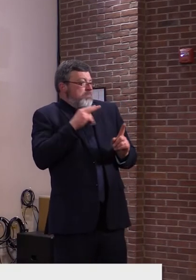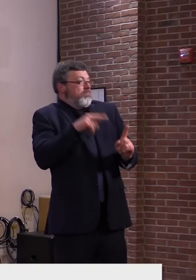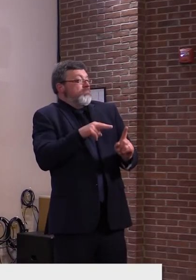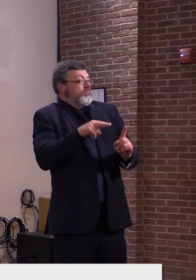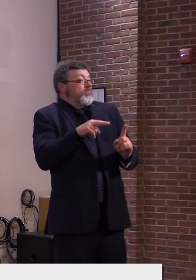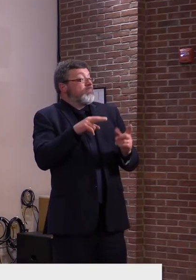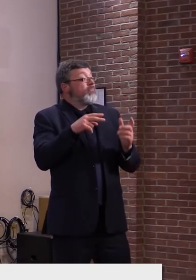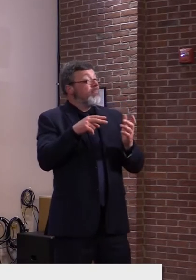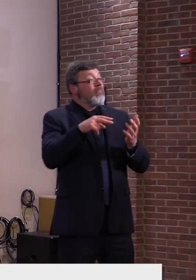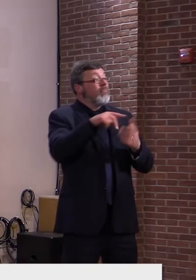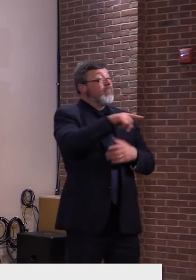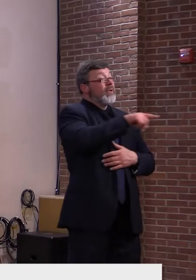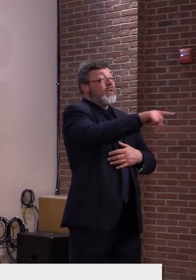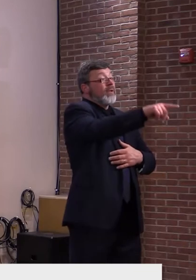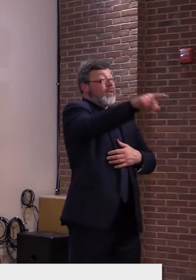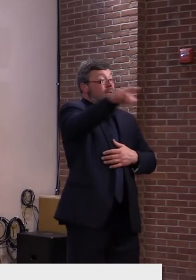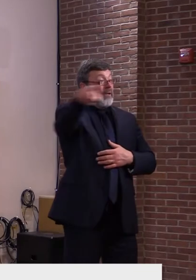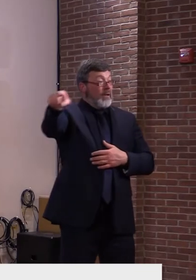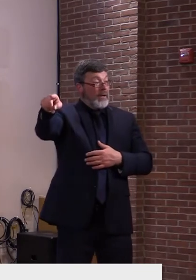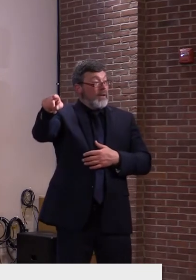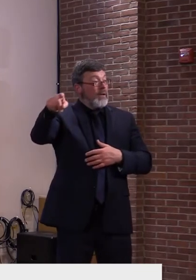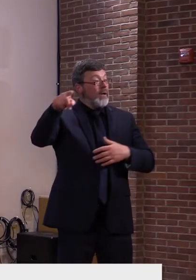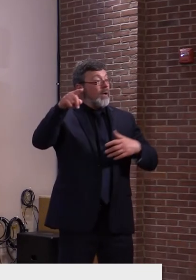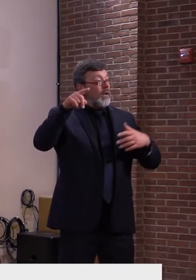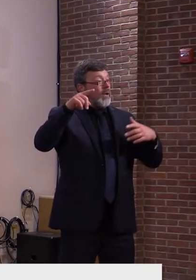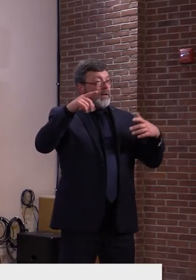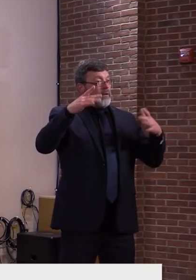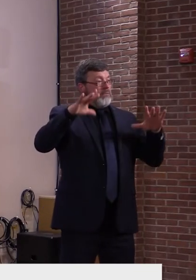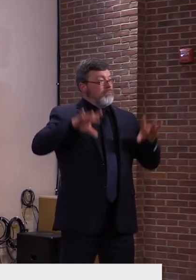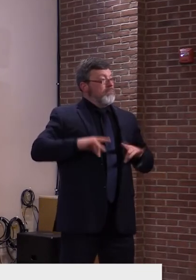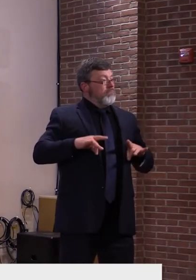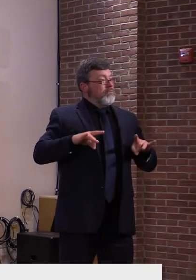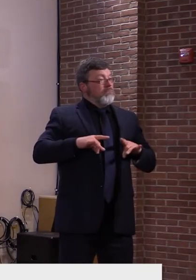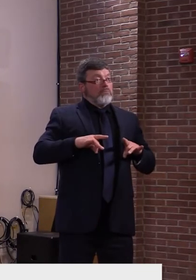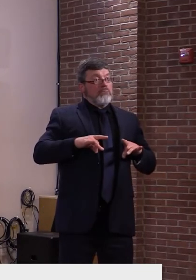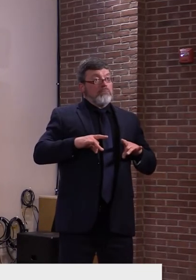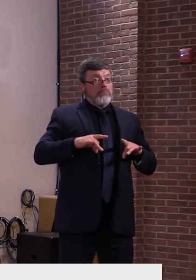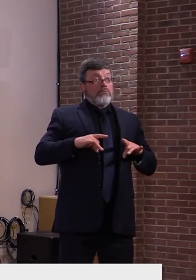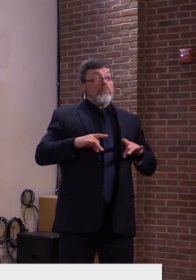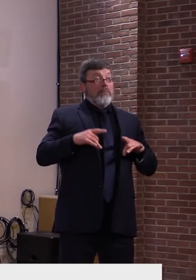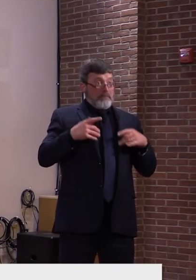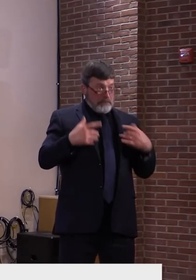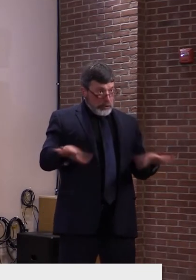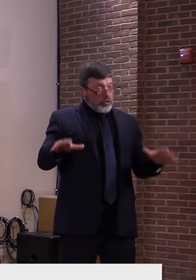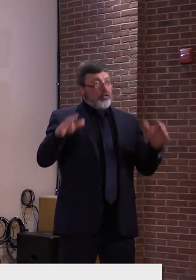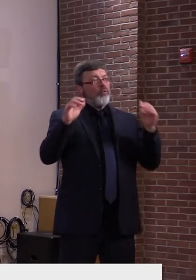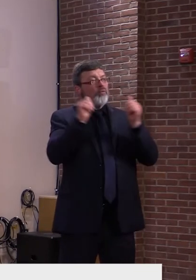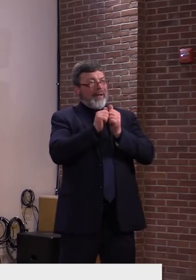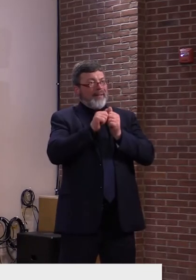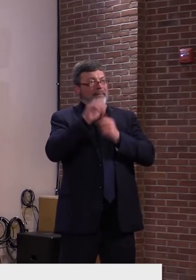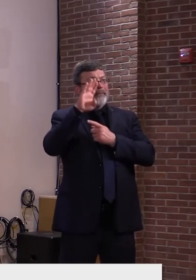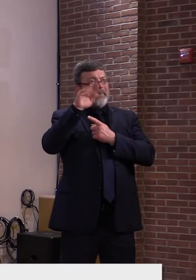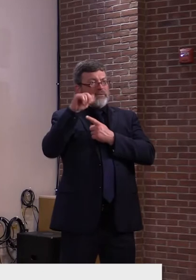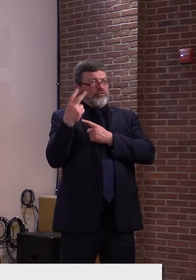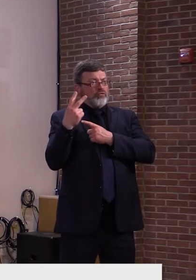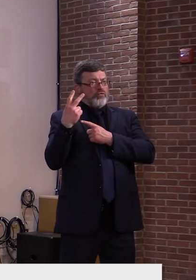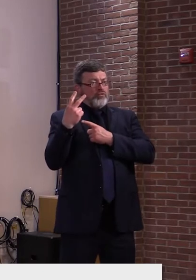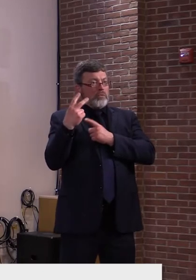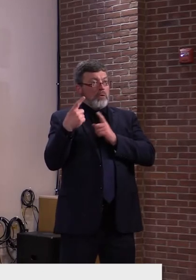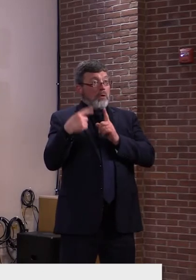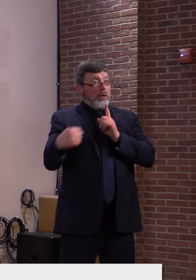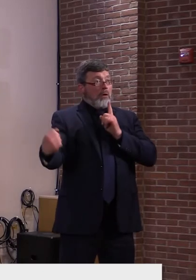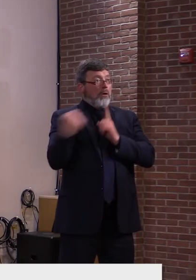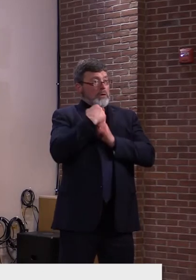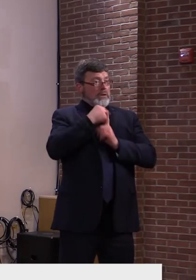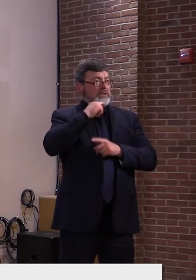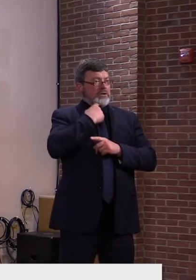this more transmissible virus at a very high rate. Number two, the virus may have